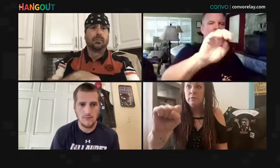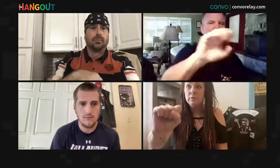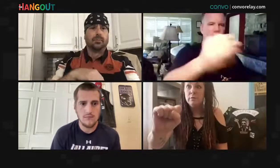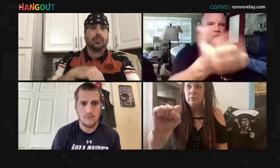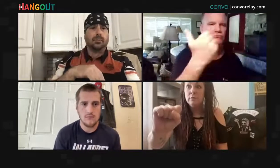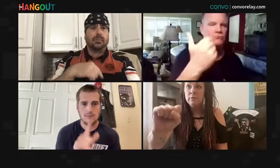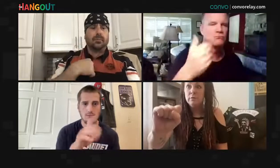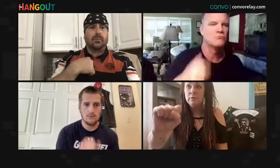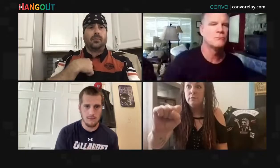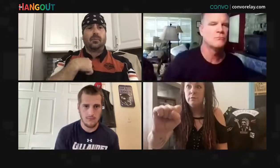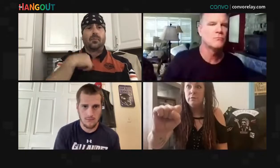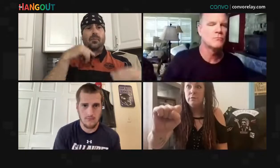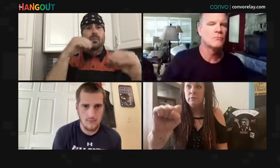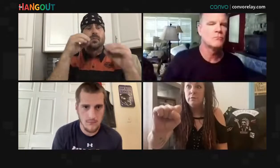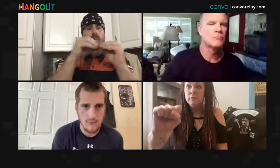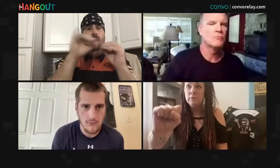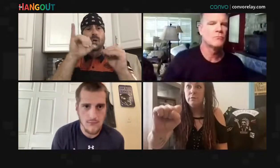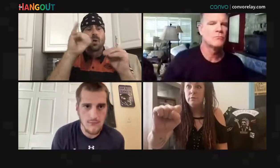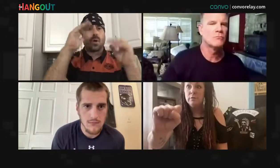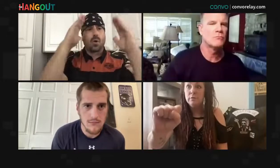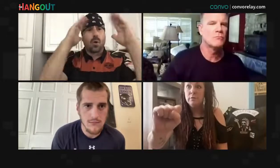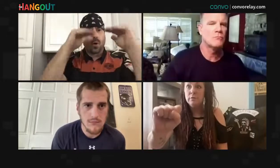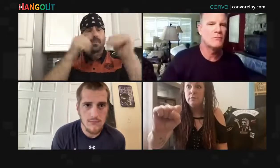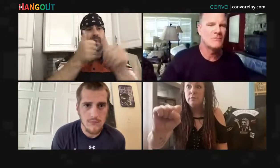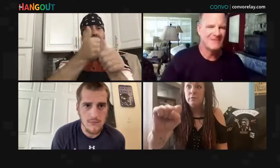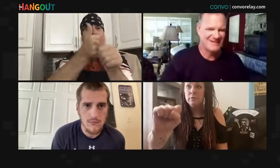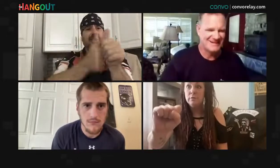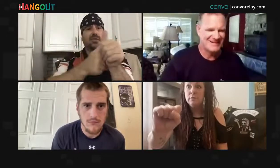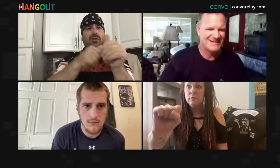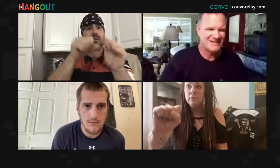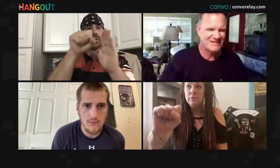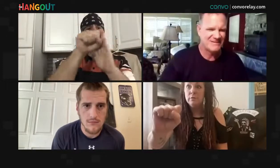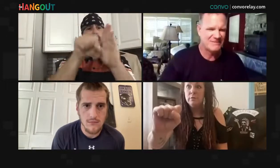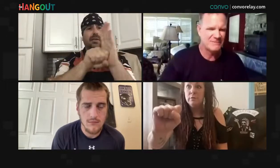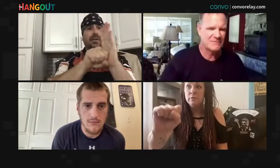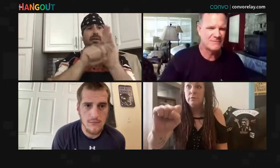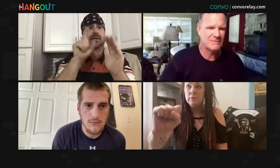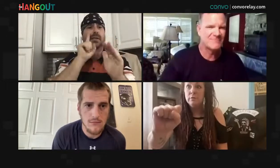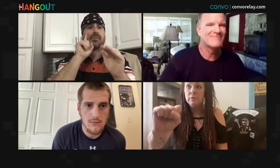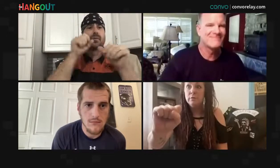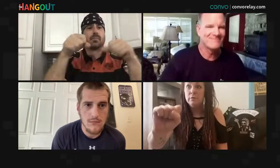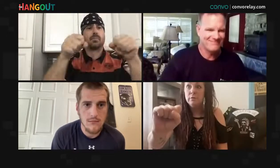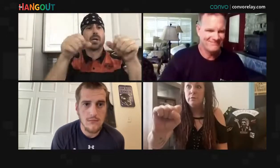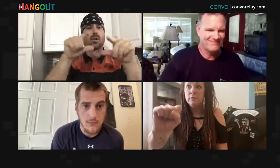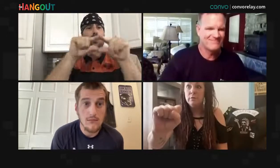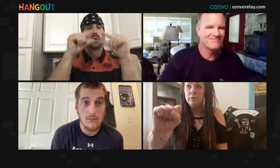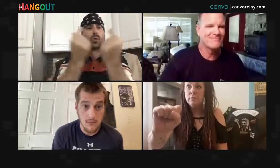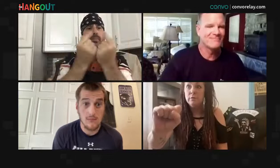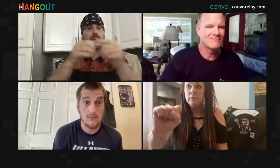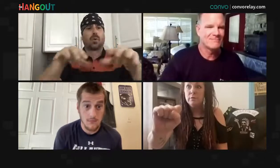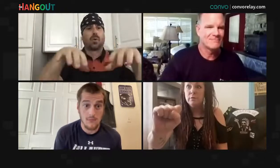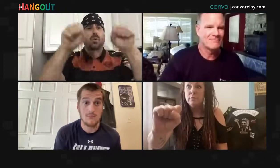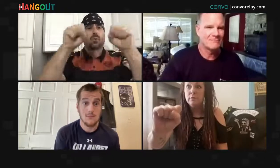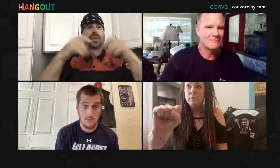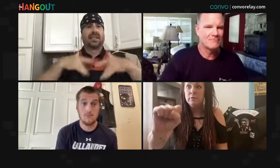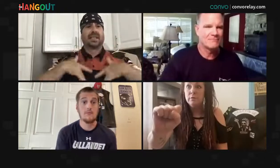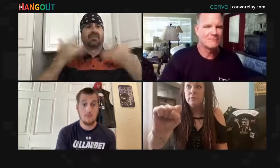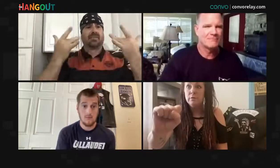ahead. We'll hold off on that unless you can go ahead and say what you were about to say. Yeah, this is Les. I just hope each state,